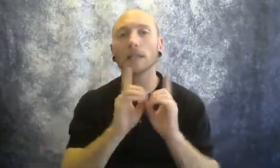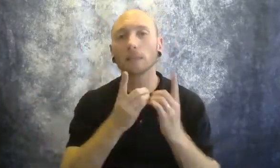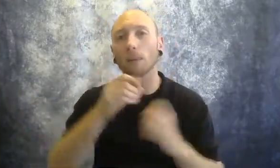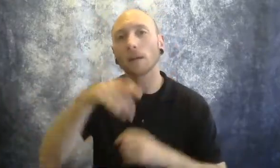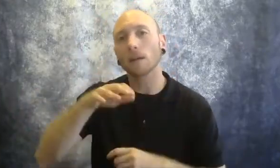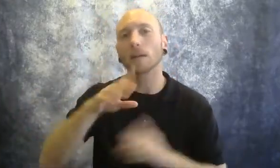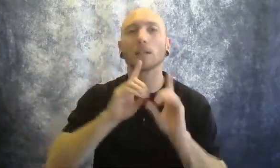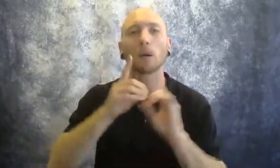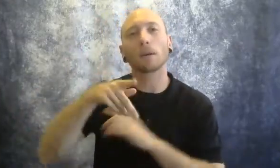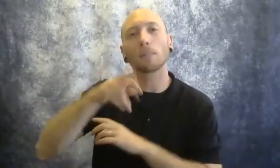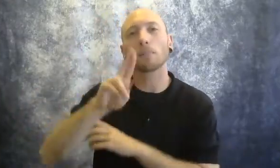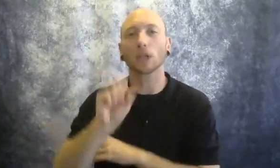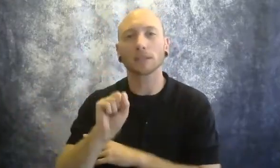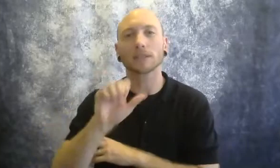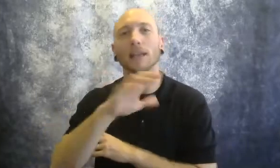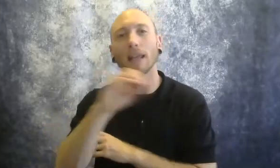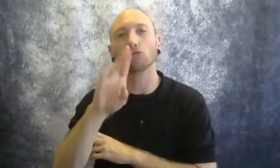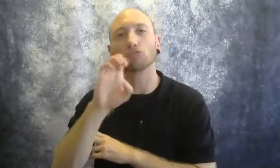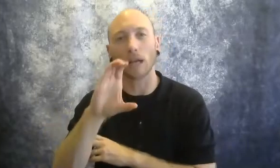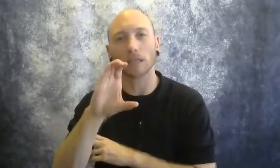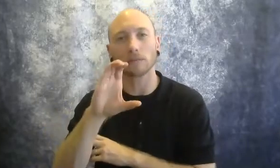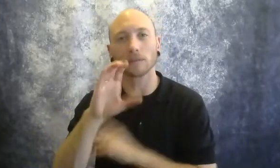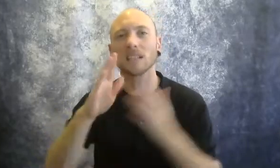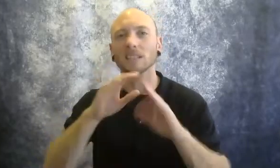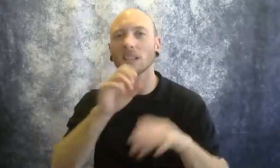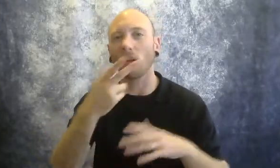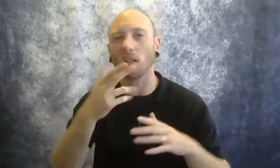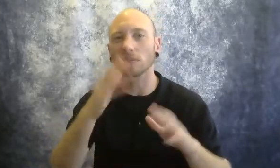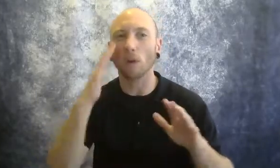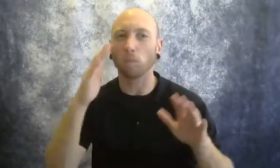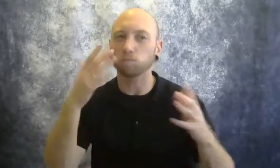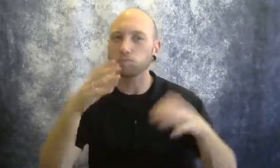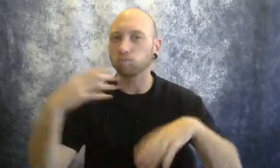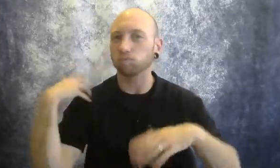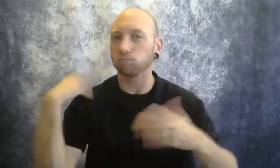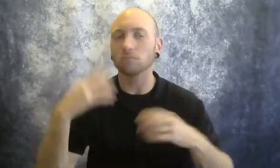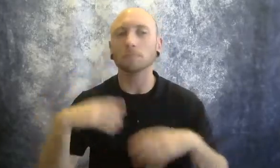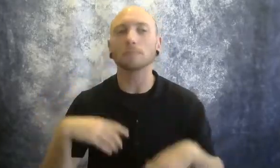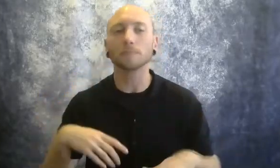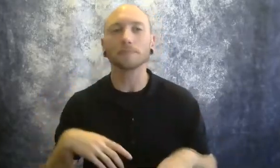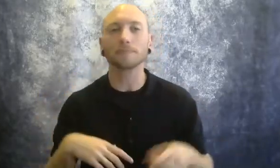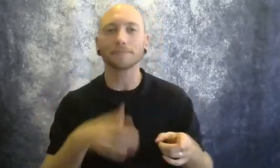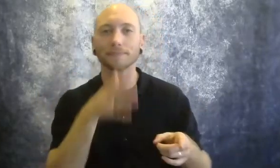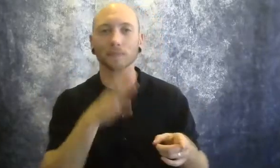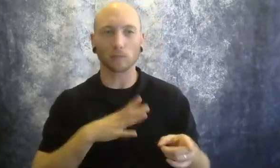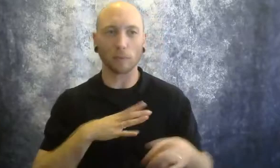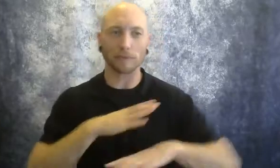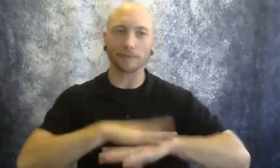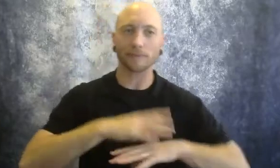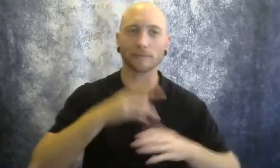if I'm not. So I went down to the Department of Parks and Recreation and City Hall down there. And